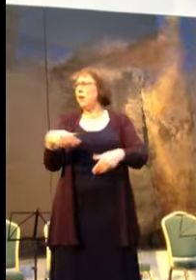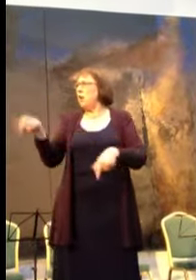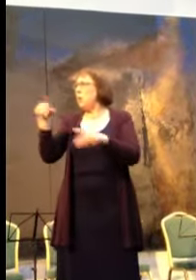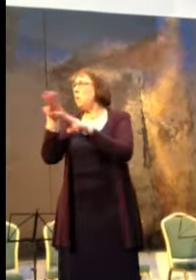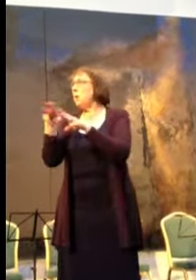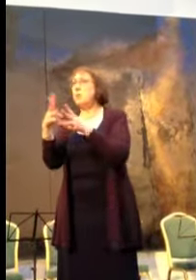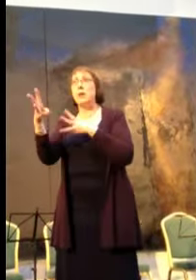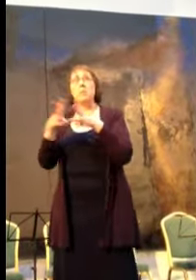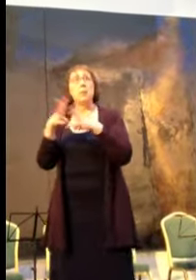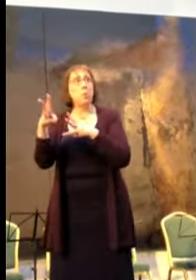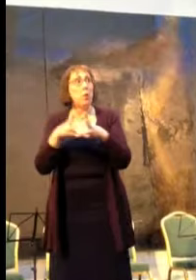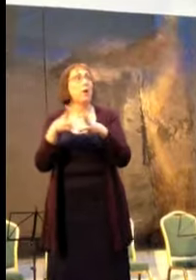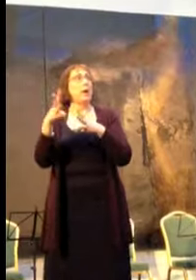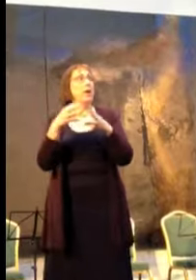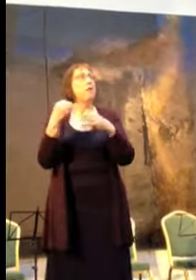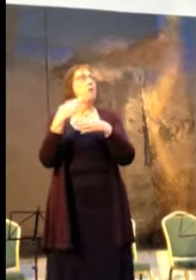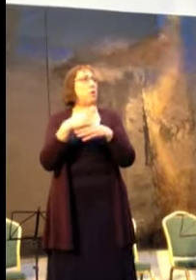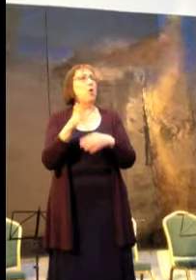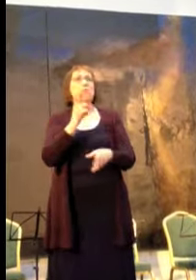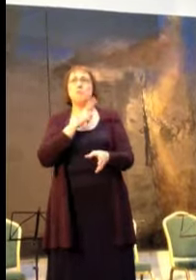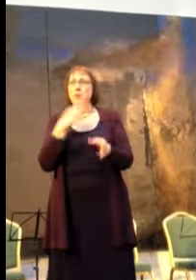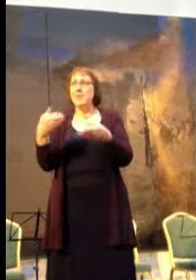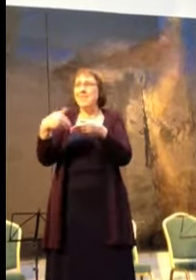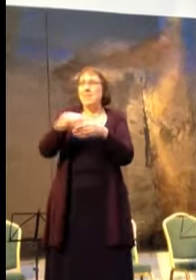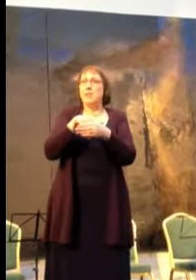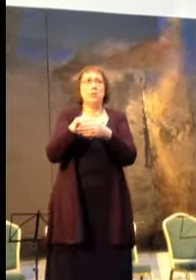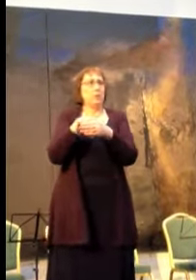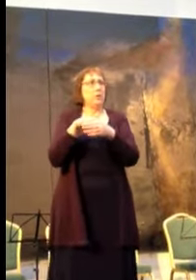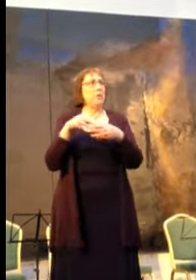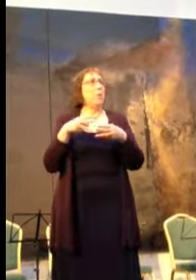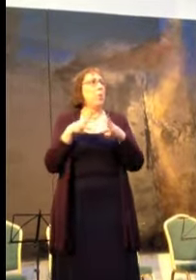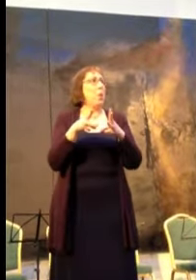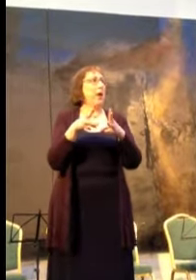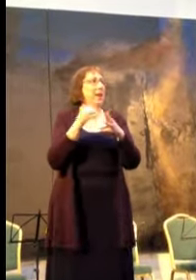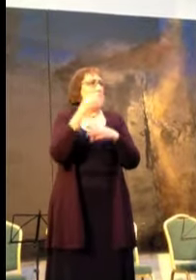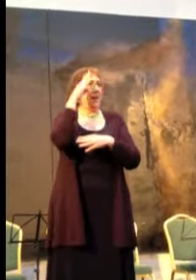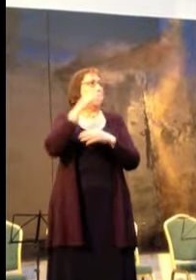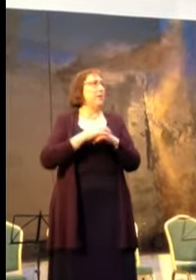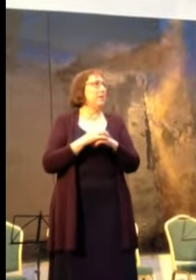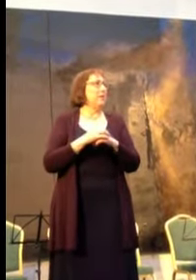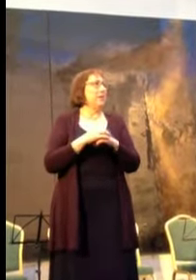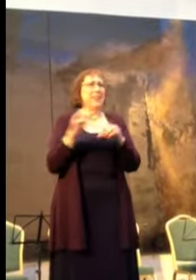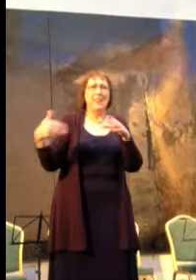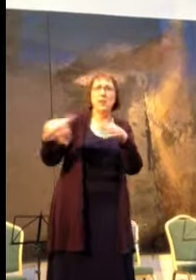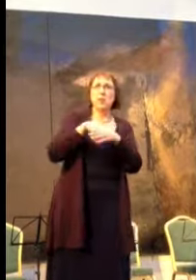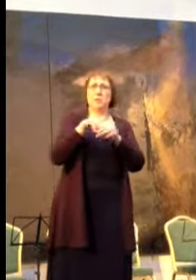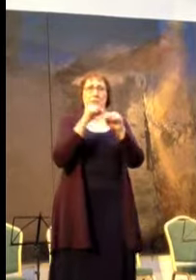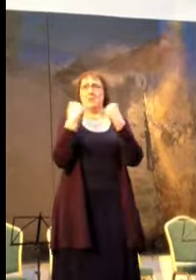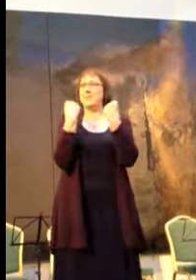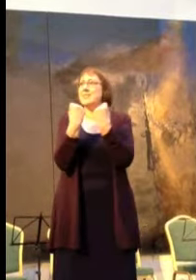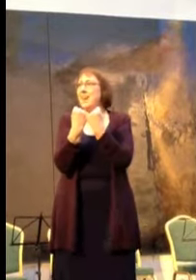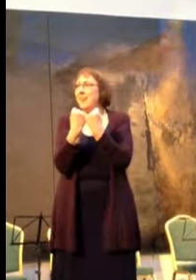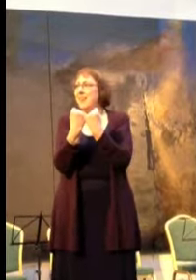working very much for a genuine inclusive republic, an inclusive society,